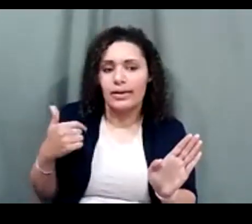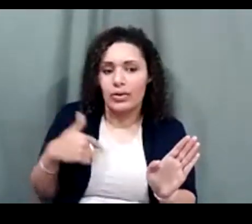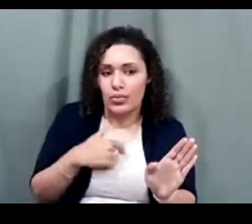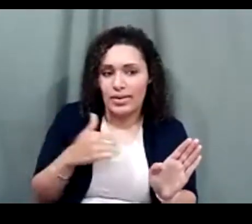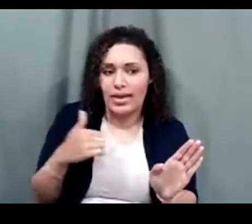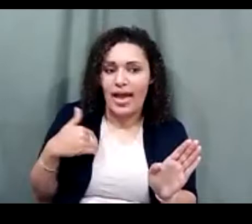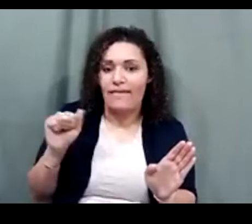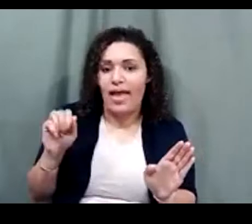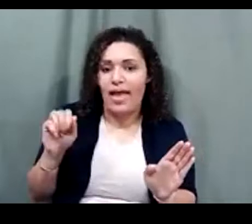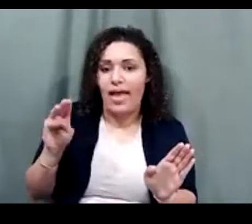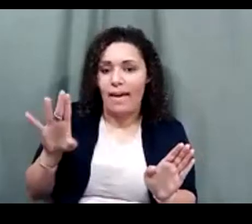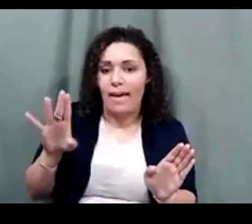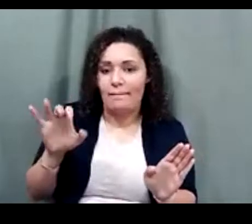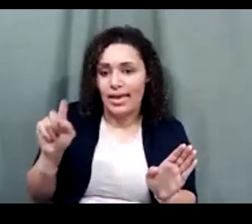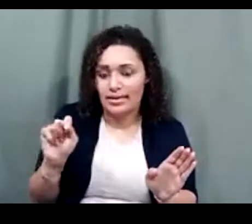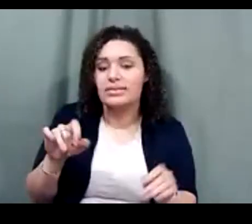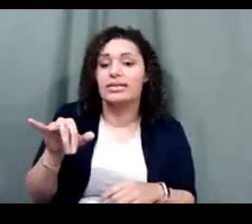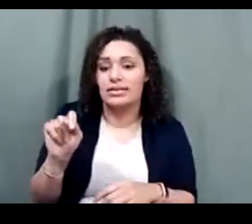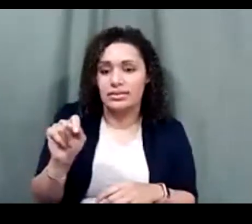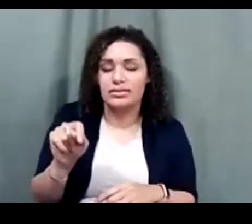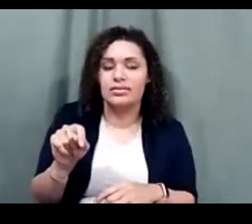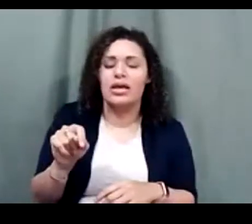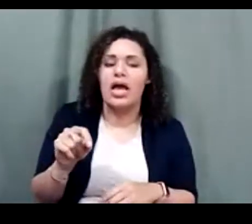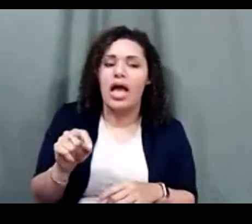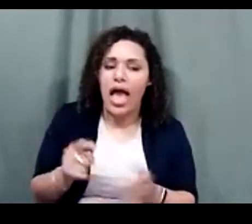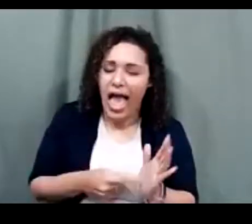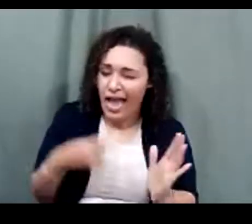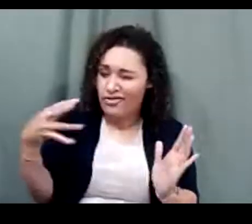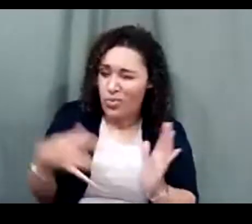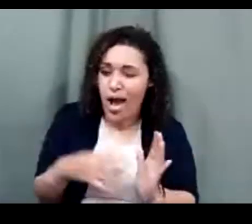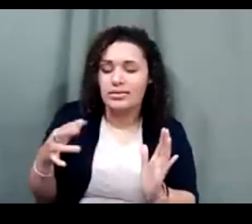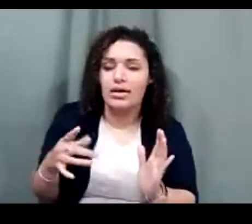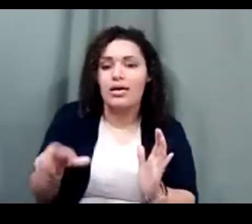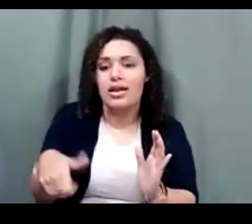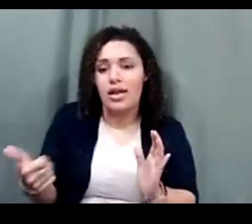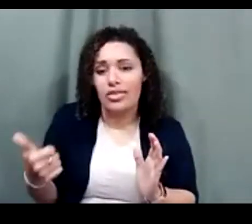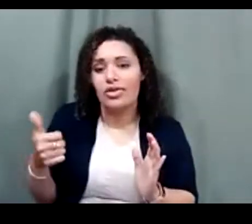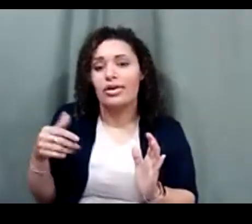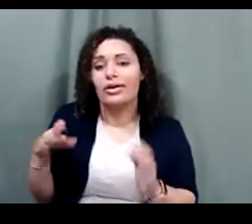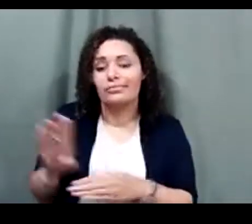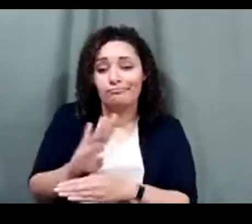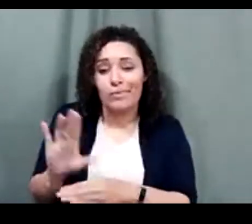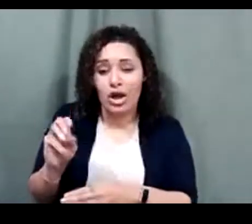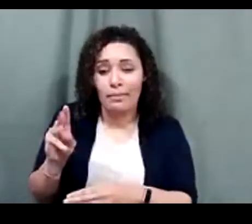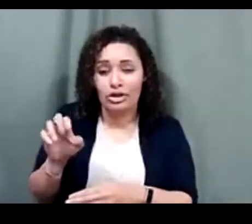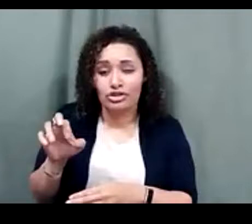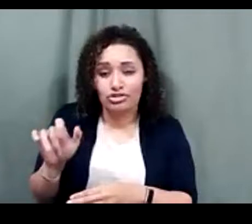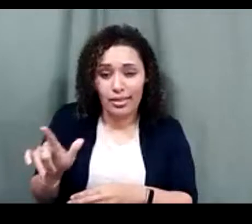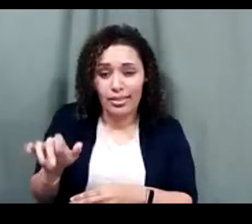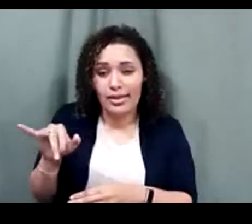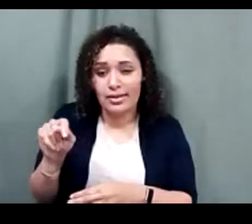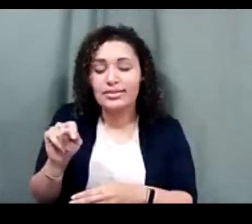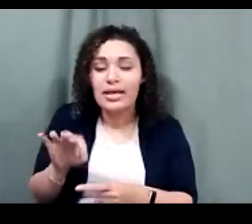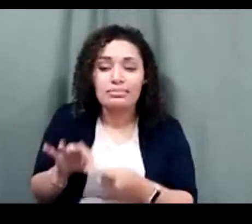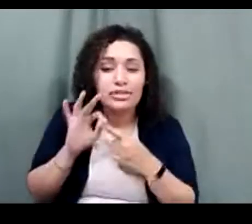ambient yeast for the most part. Once in a while, there's a circumstance where we decide to bring in a commercial yeast, particularly if we had a very high